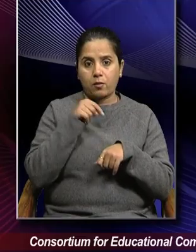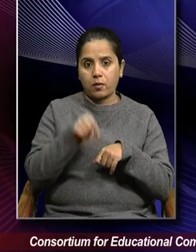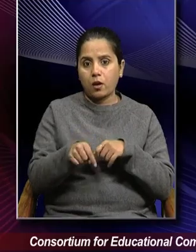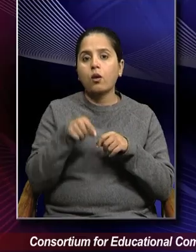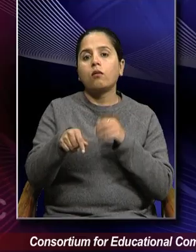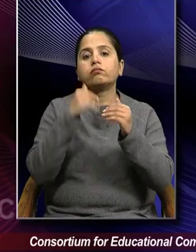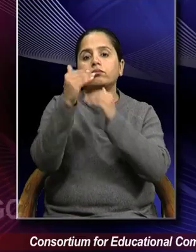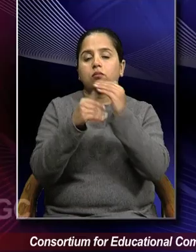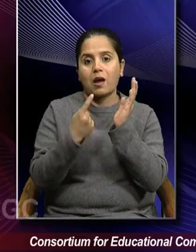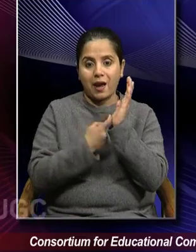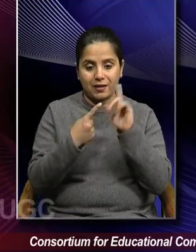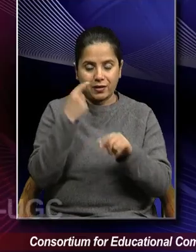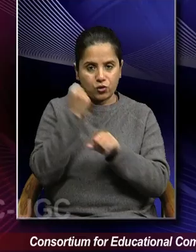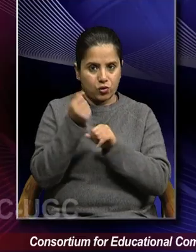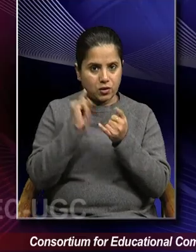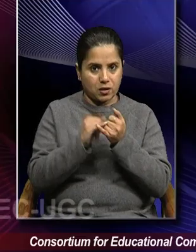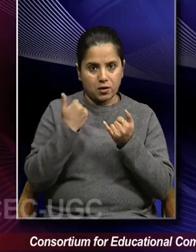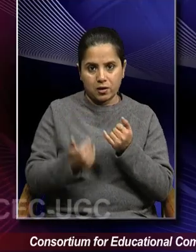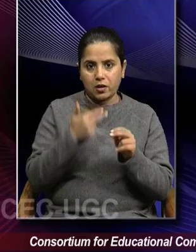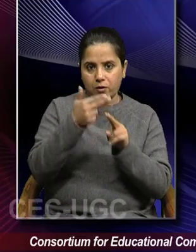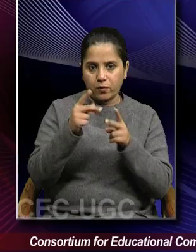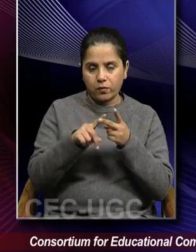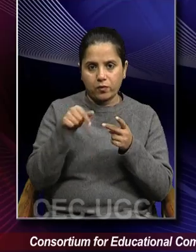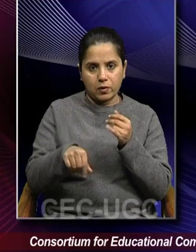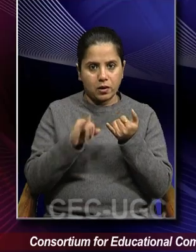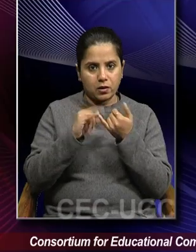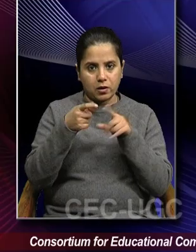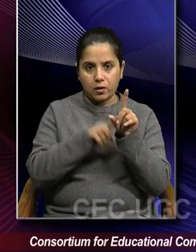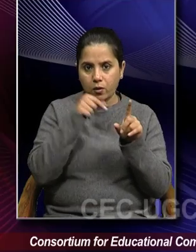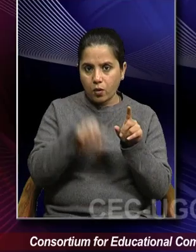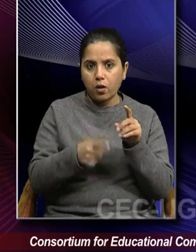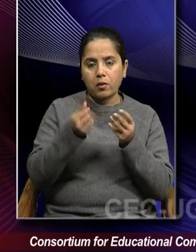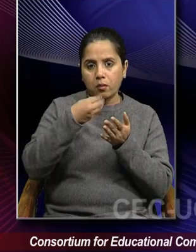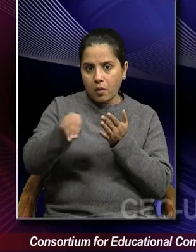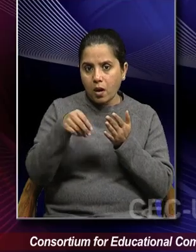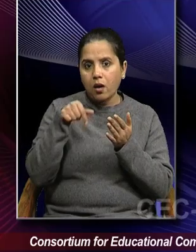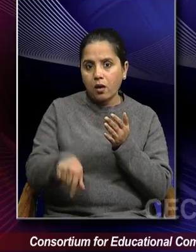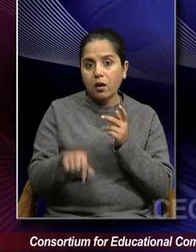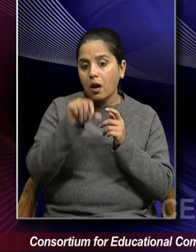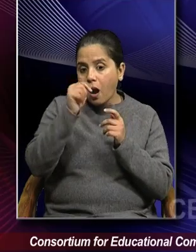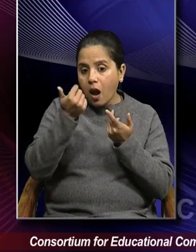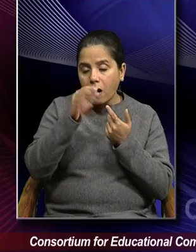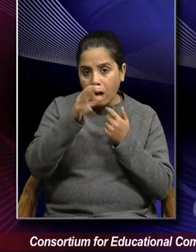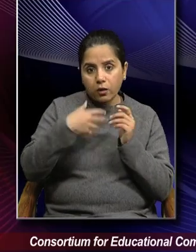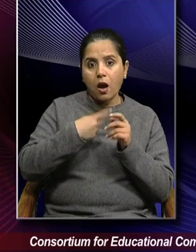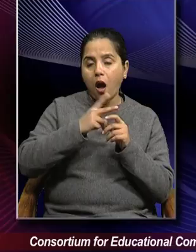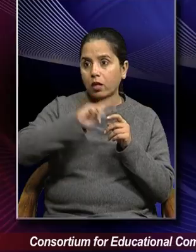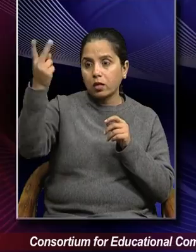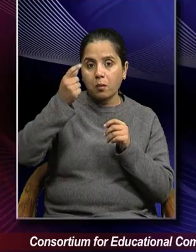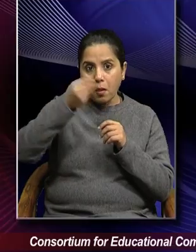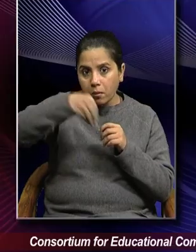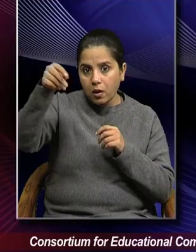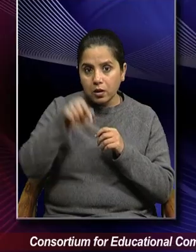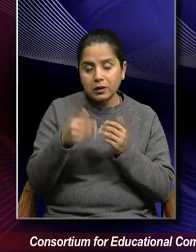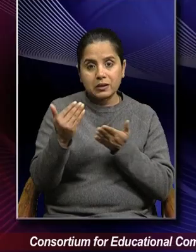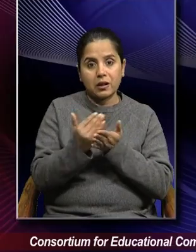what you call as RTGS, or securities and cross border payments. Also it is very much useful and safe also. The safety